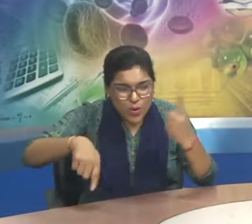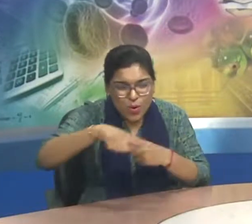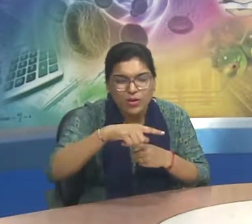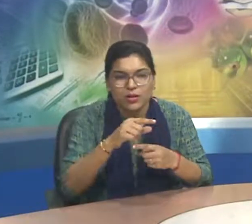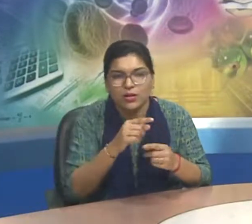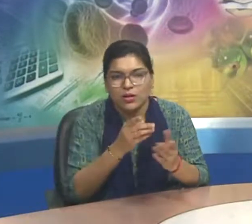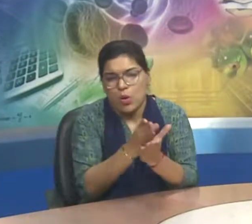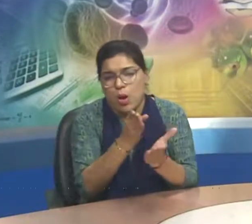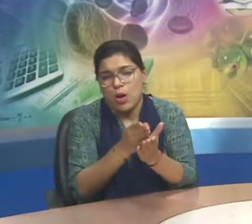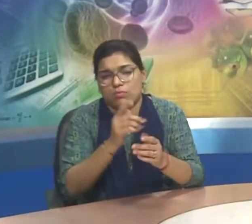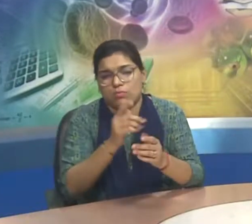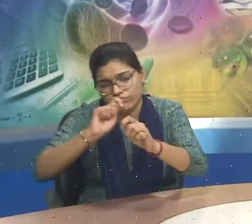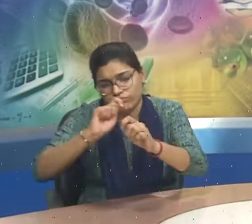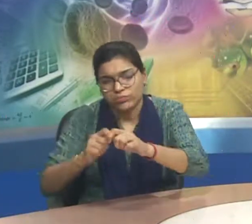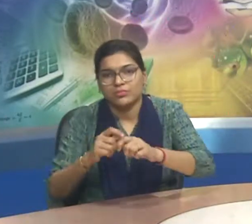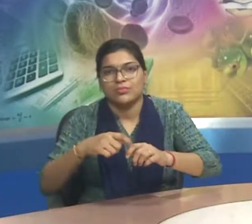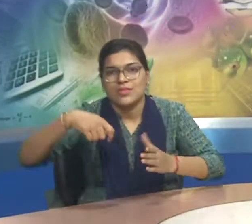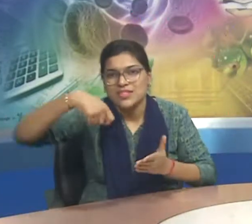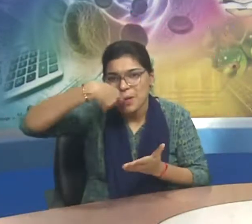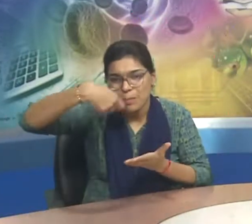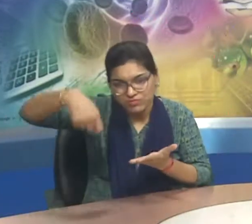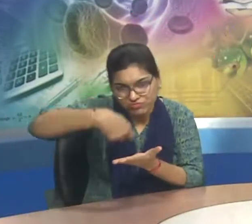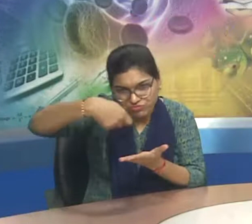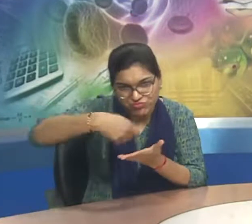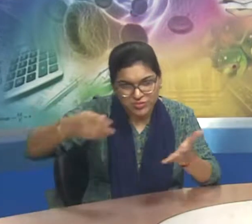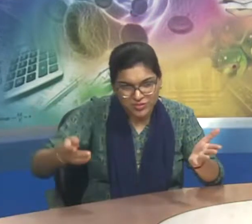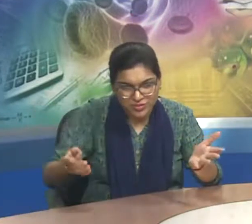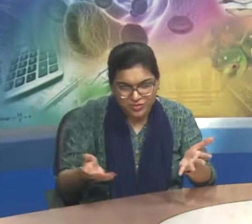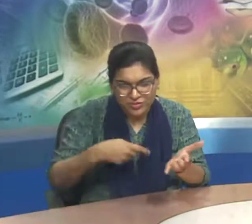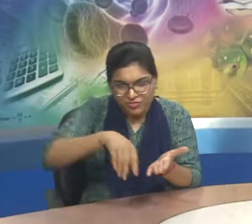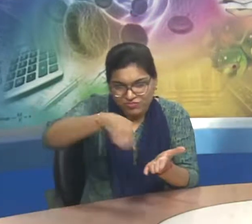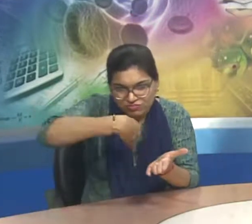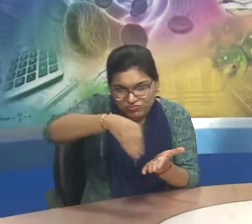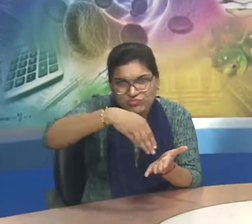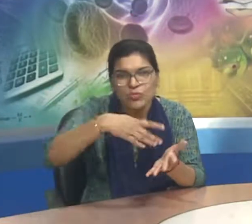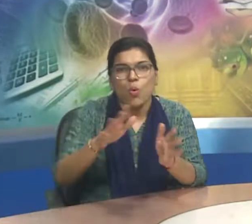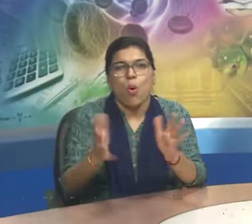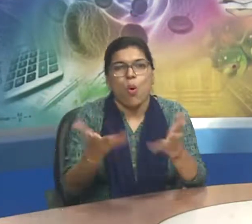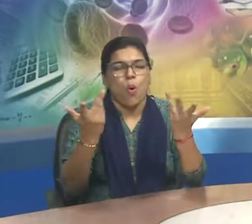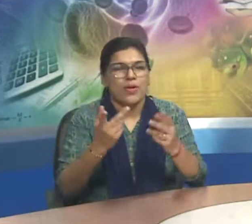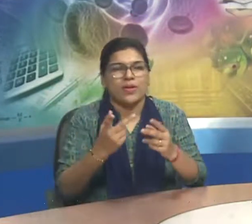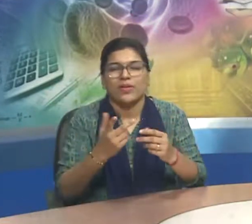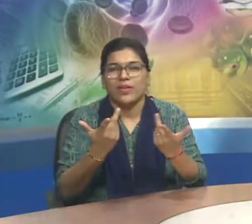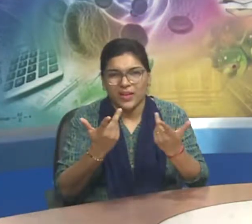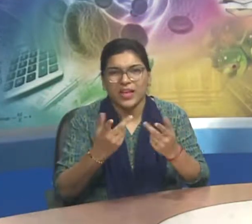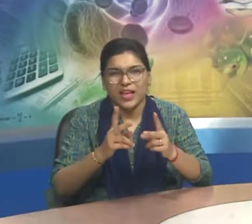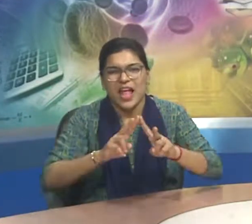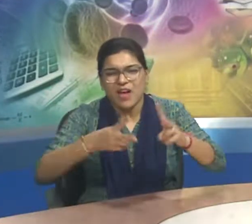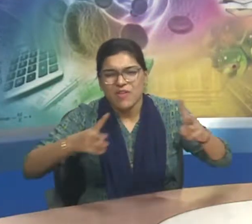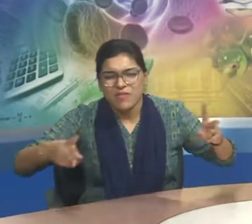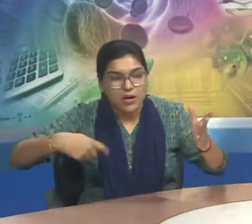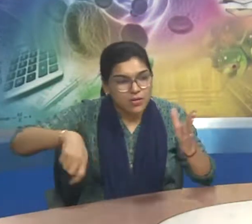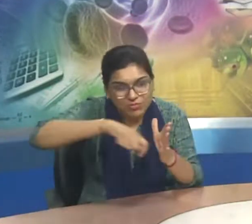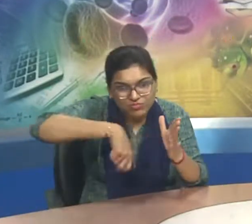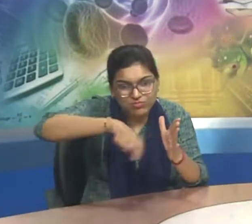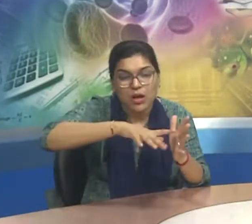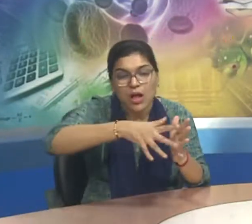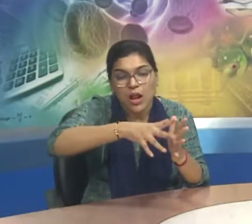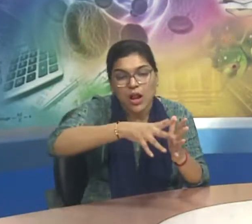also metals were used for making ornaments and other different things